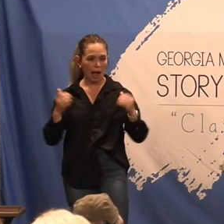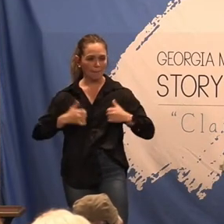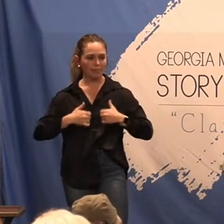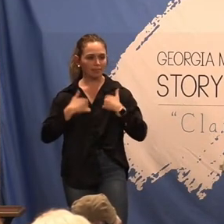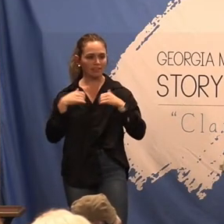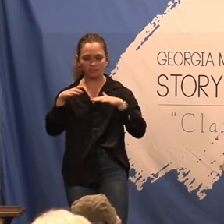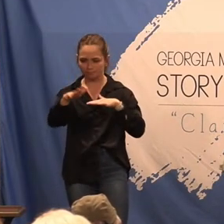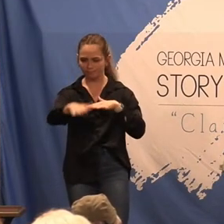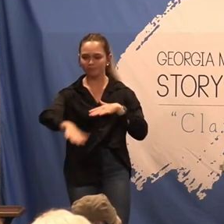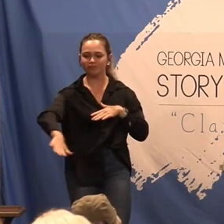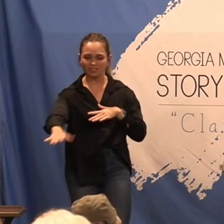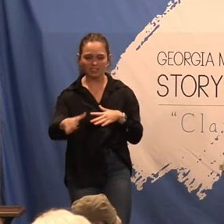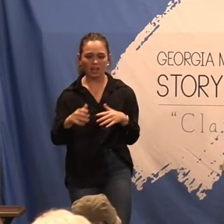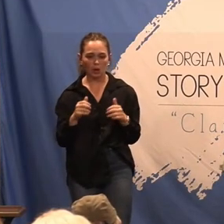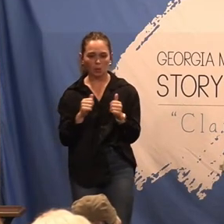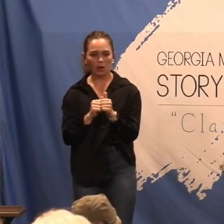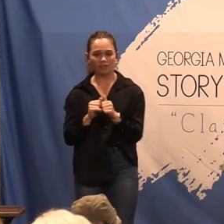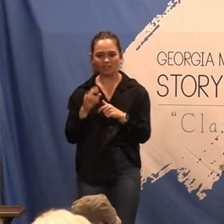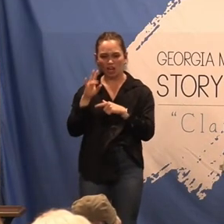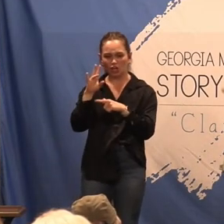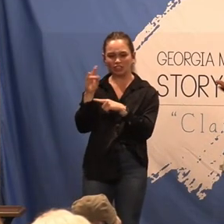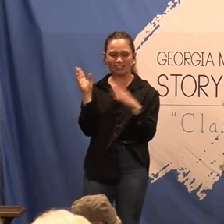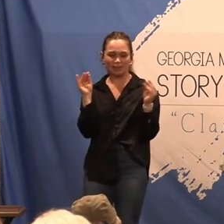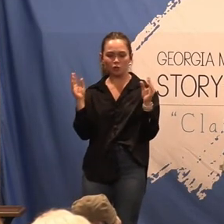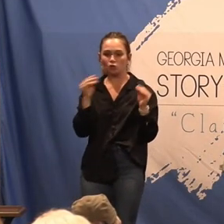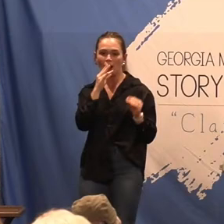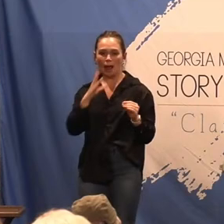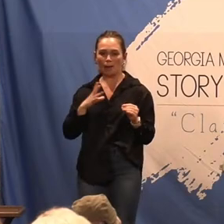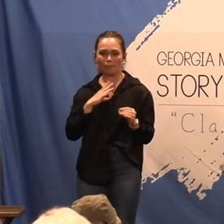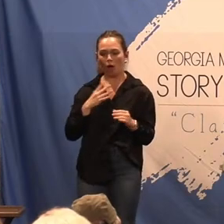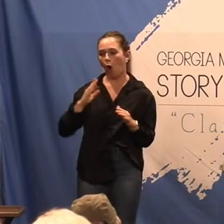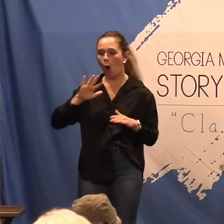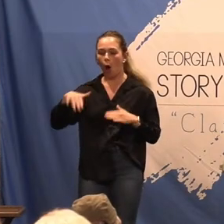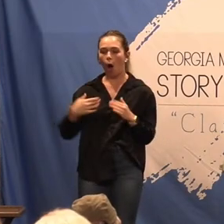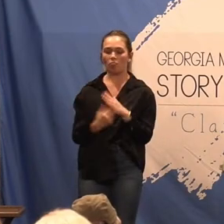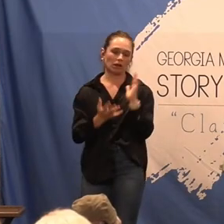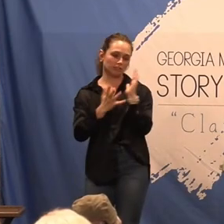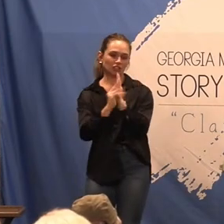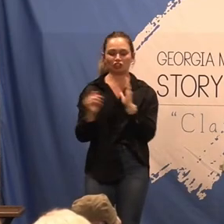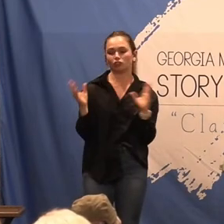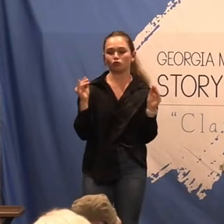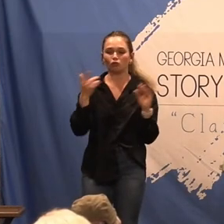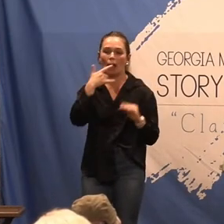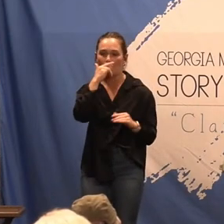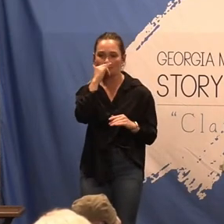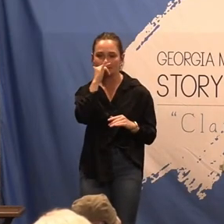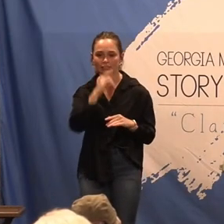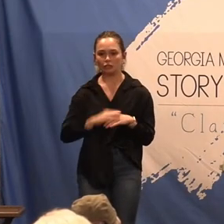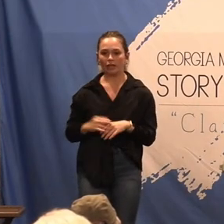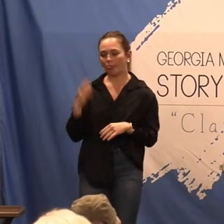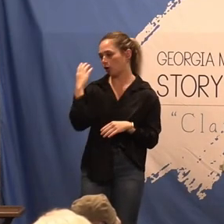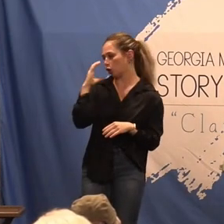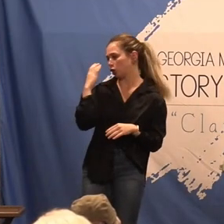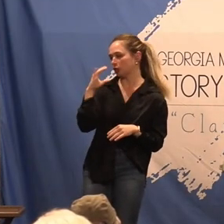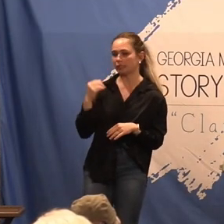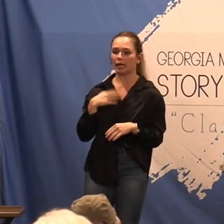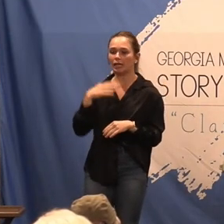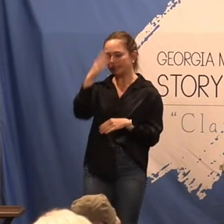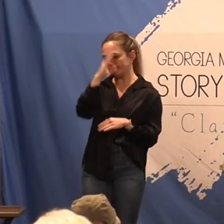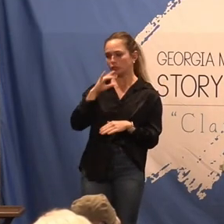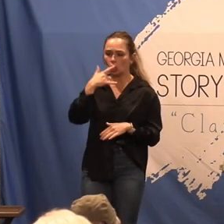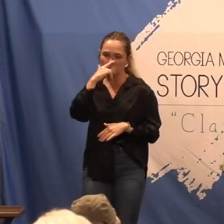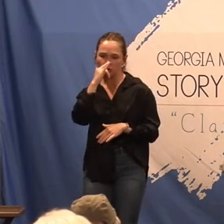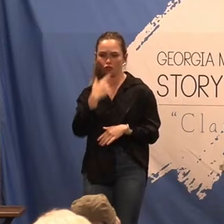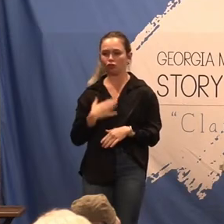refreshing spots with their seven crab wives, their prodigy of crab children, their inexhaustible swarming of crab cousins, godchildren,